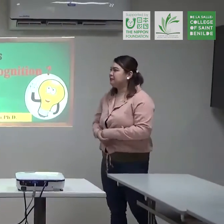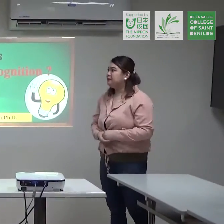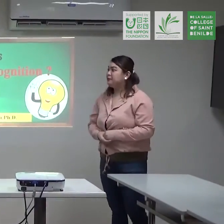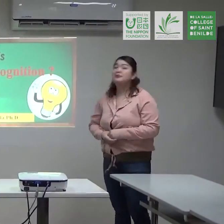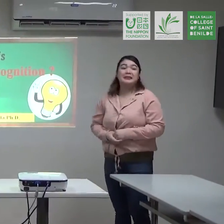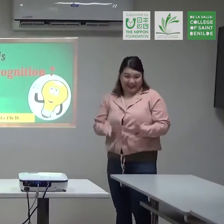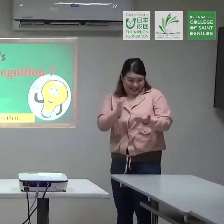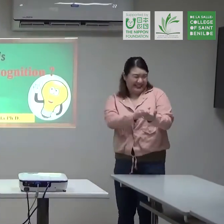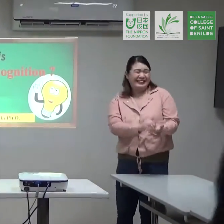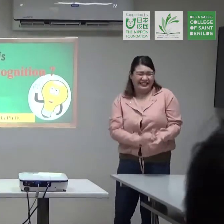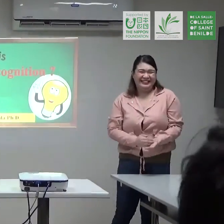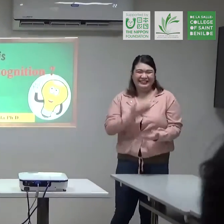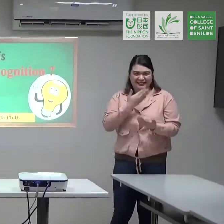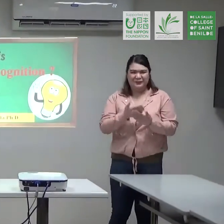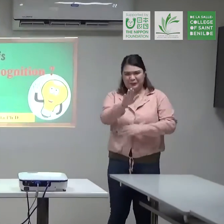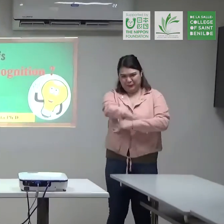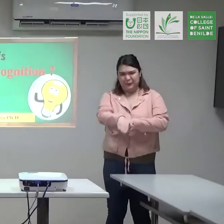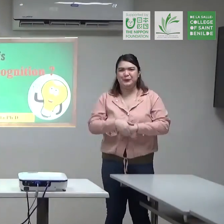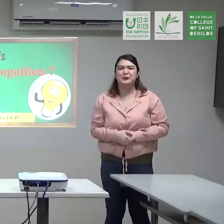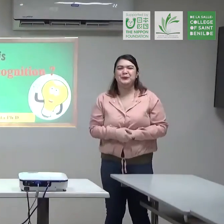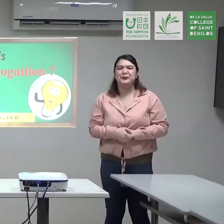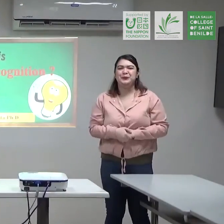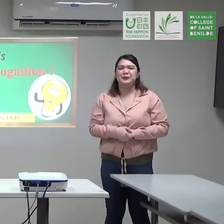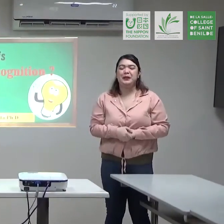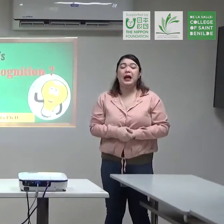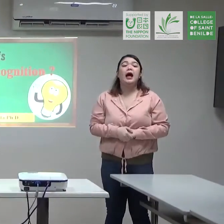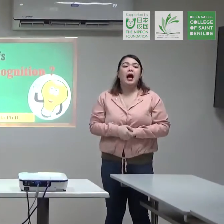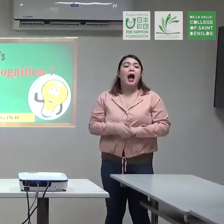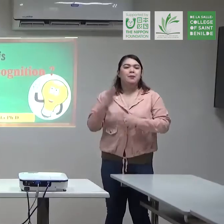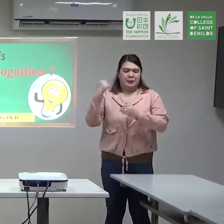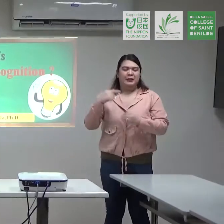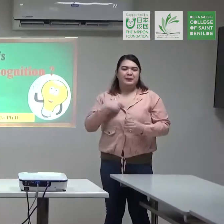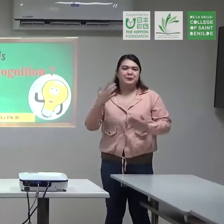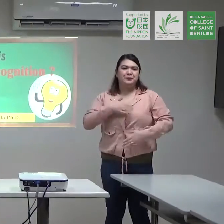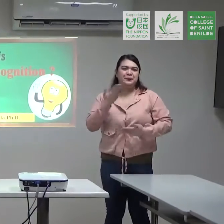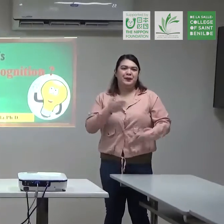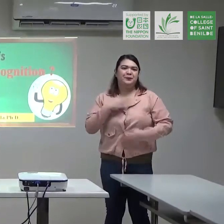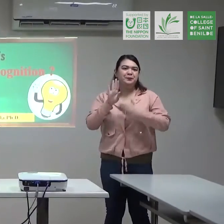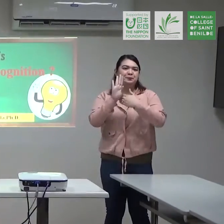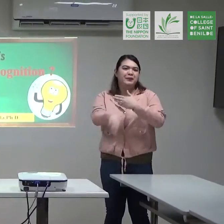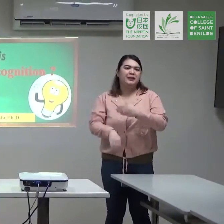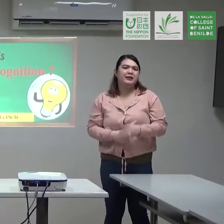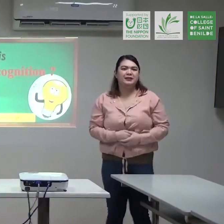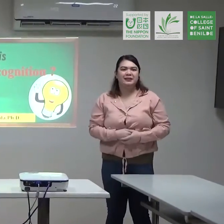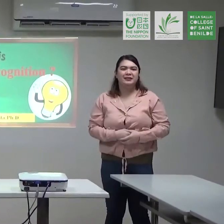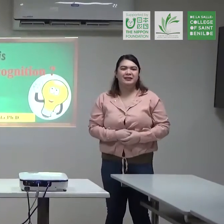Good afternoon again. It's nice to be back after a